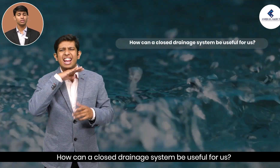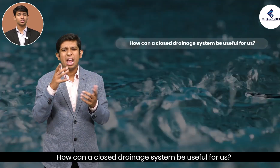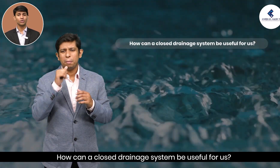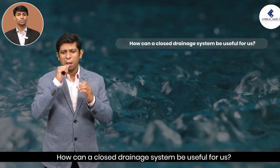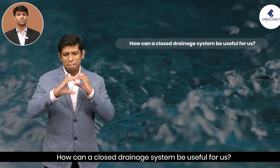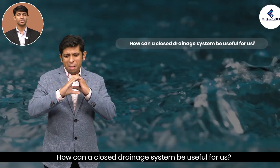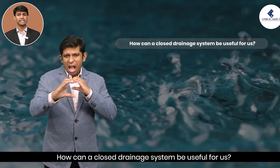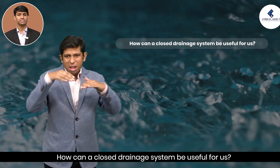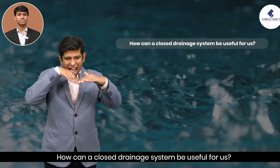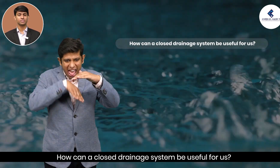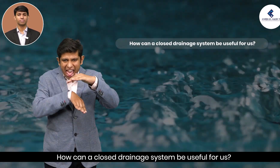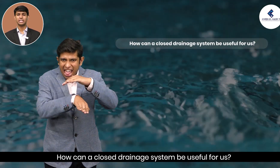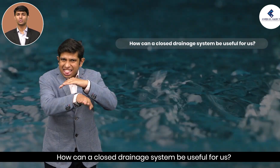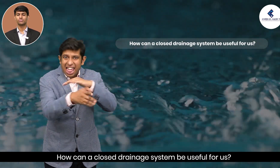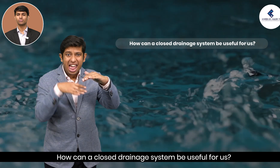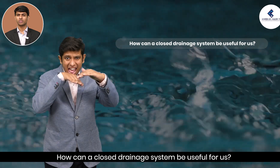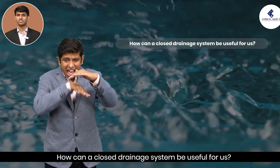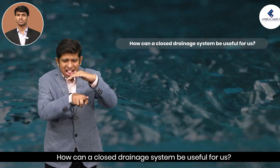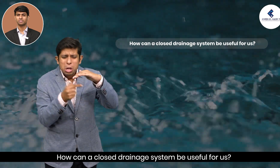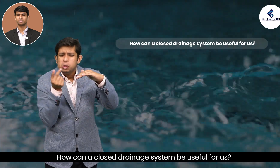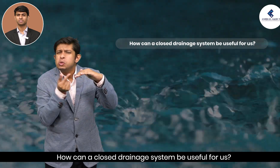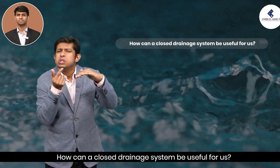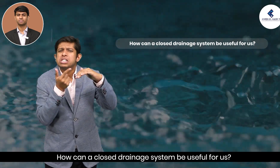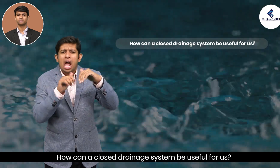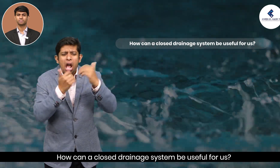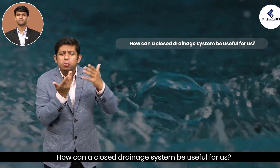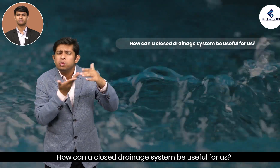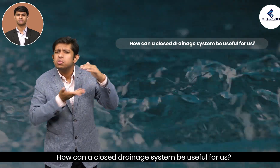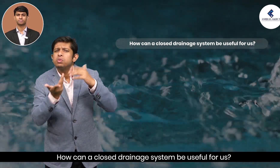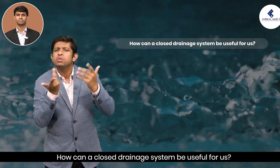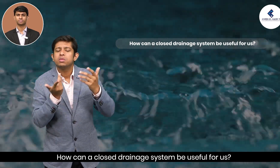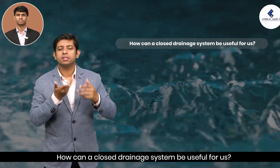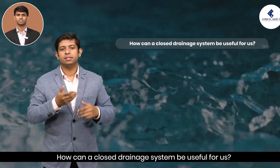How can a closed drainage system be useful for us?